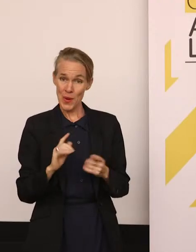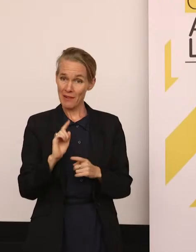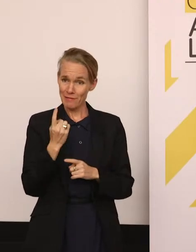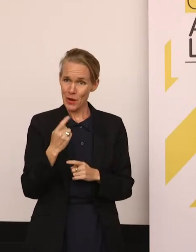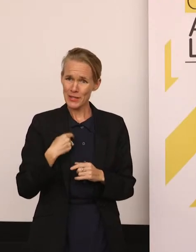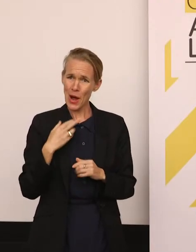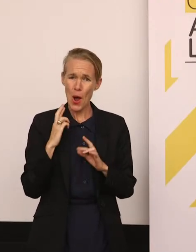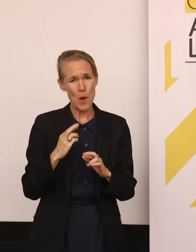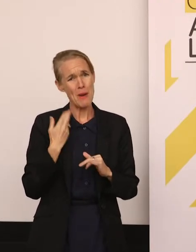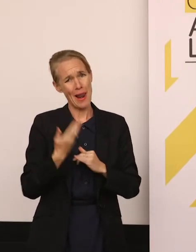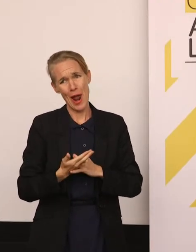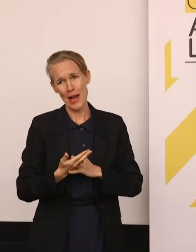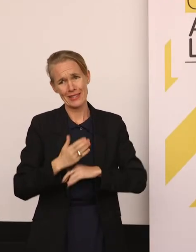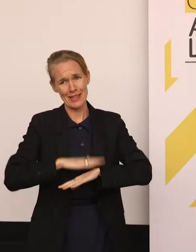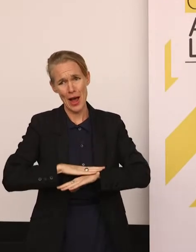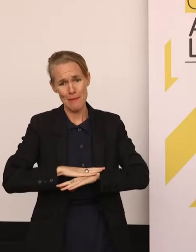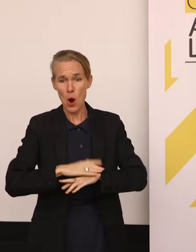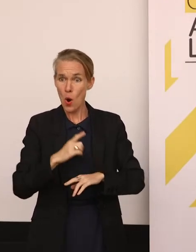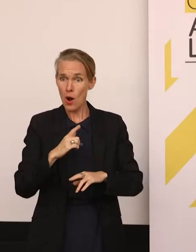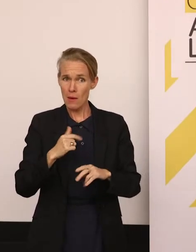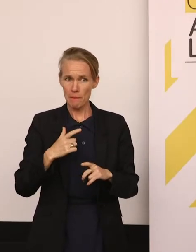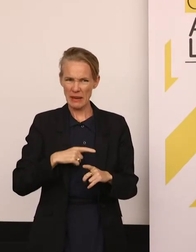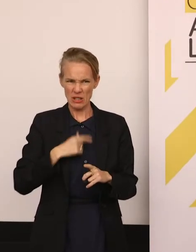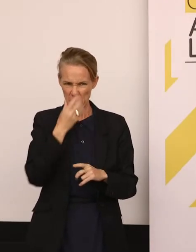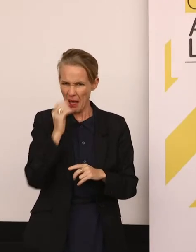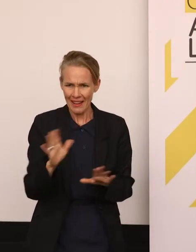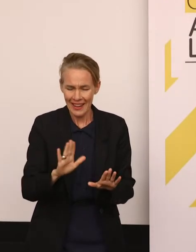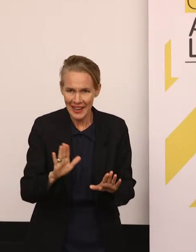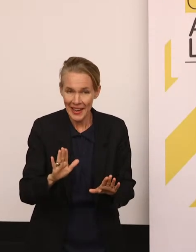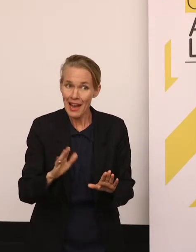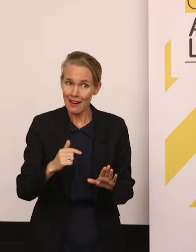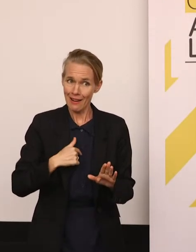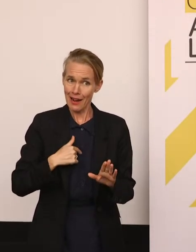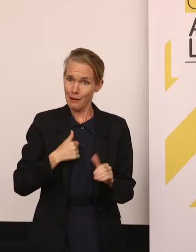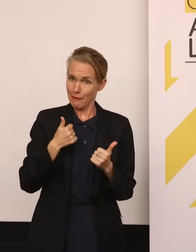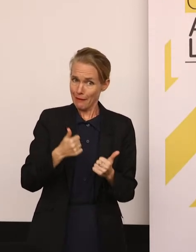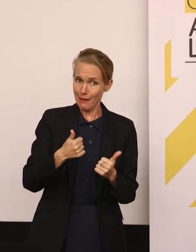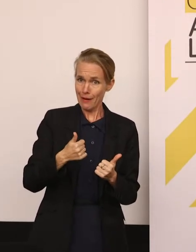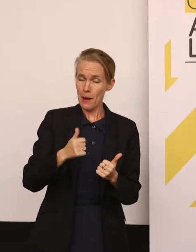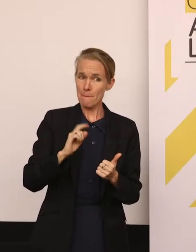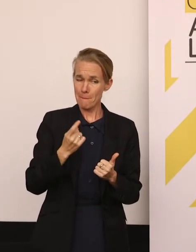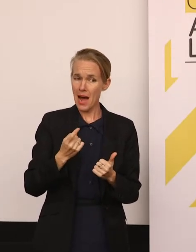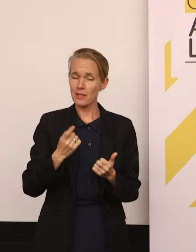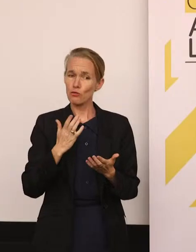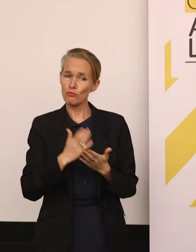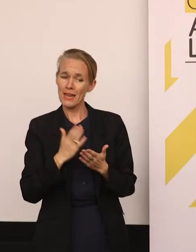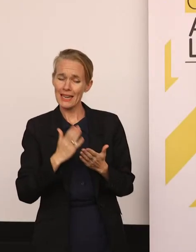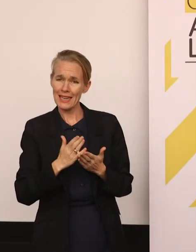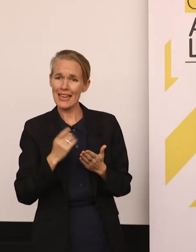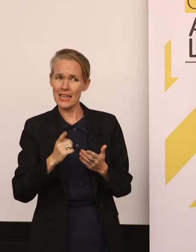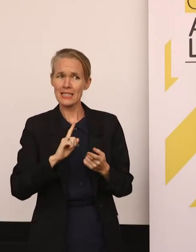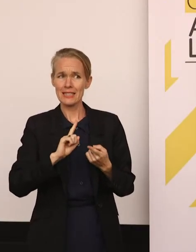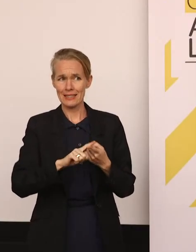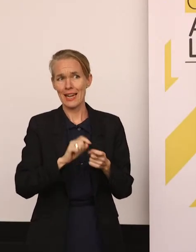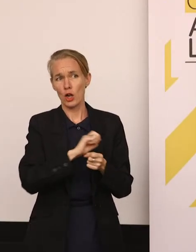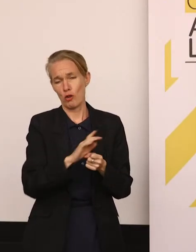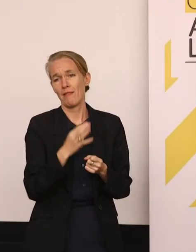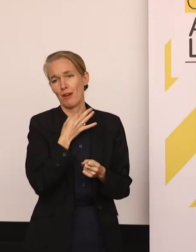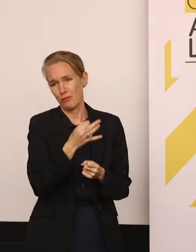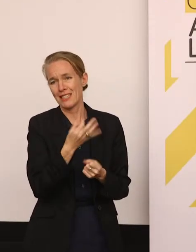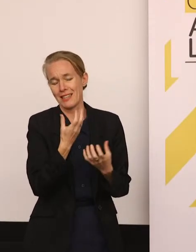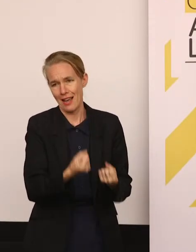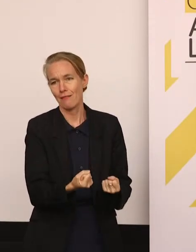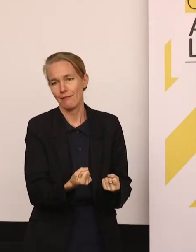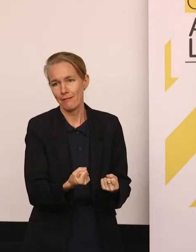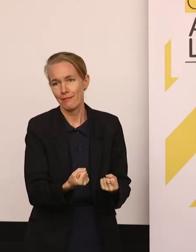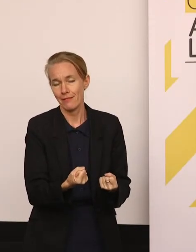this is the last 1 p.m. stand-up, not because I haven't enjoyed them, but because there is still a long way to go on this journey, and it may well